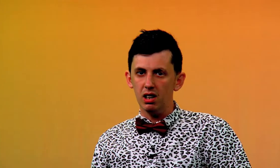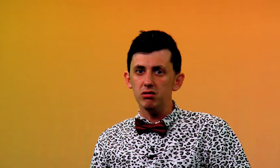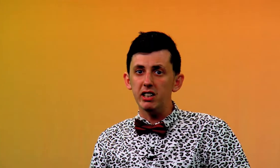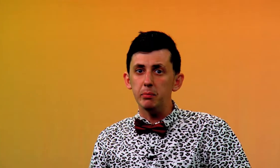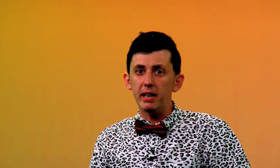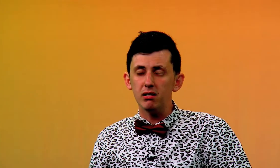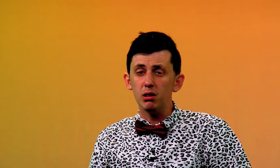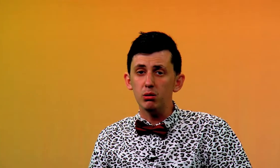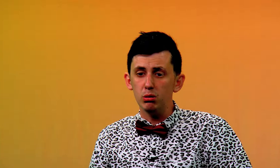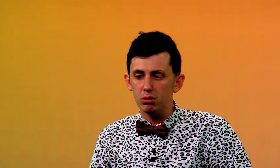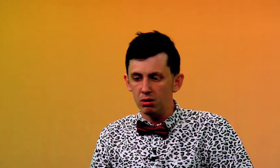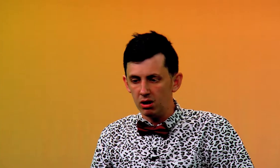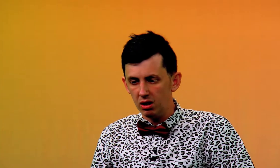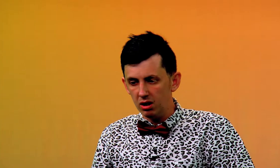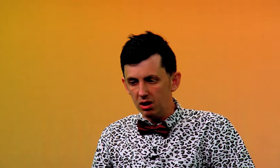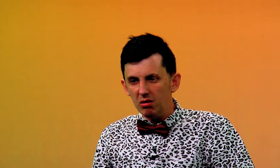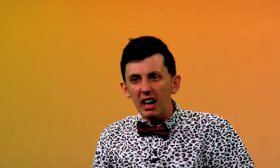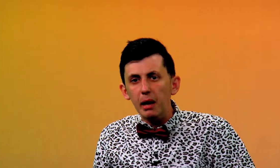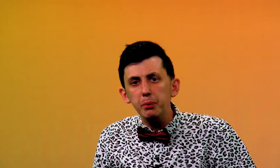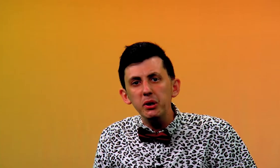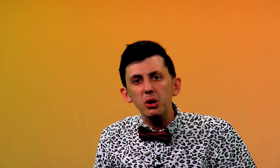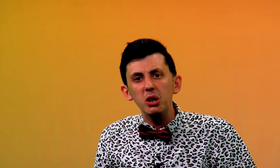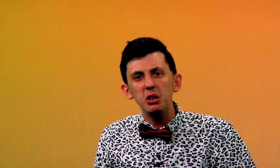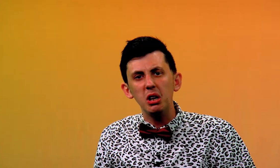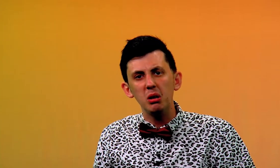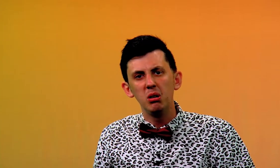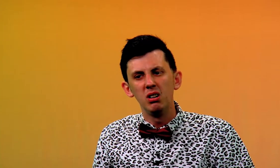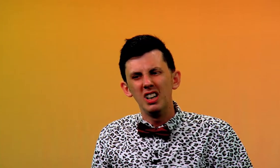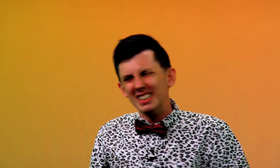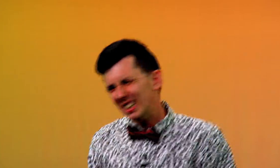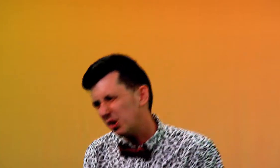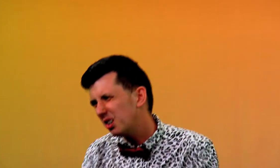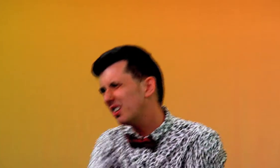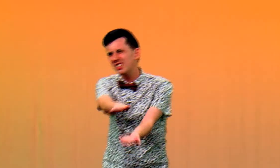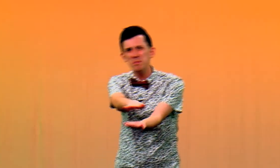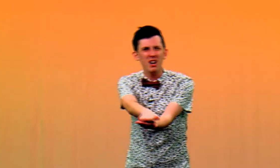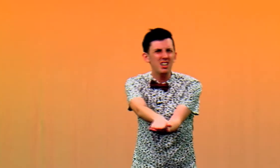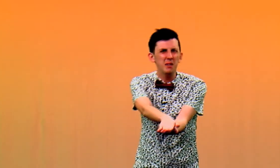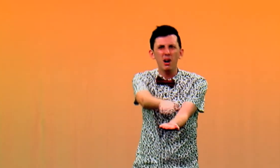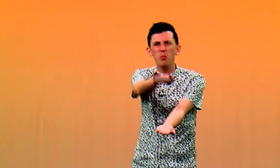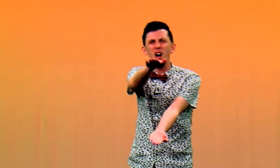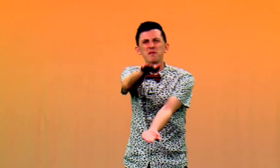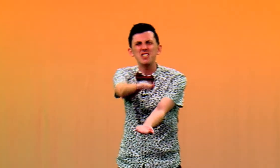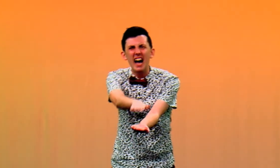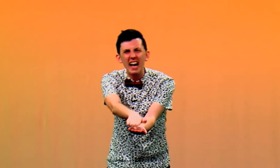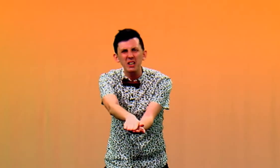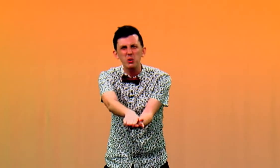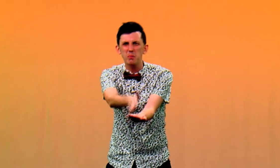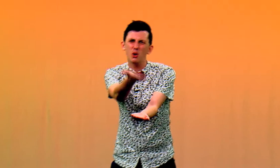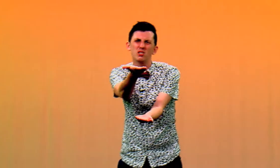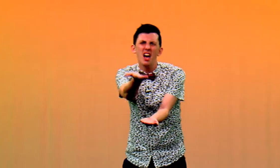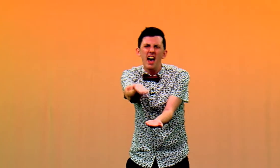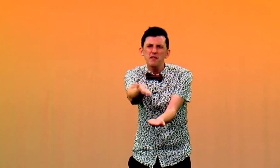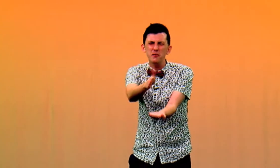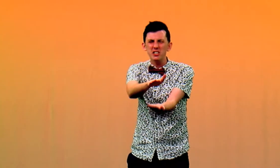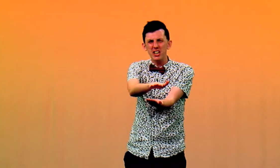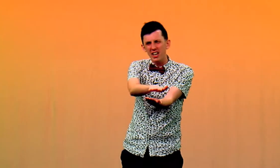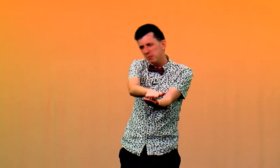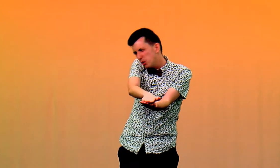read about those. What happened, Crocodile? And Crocodile said, Monkey, my wife is angry because every day I'm